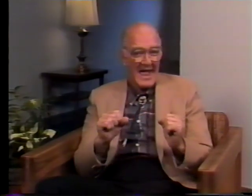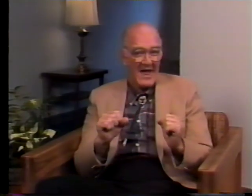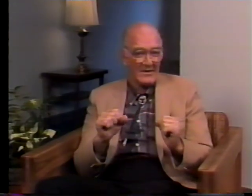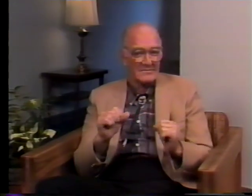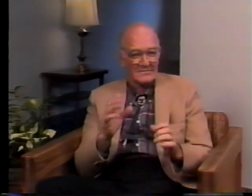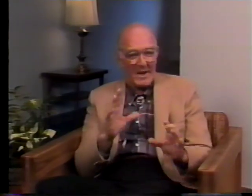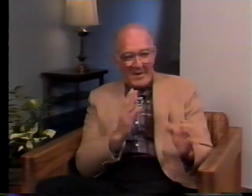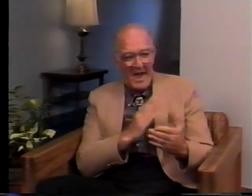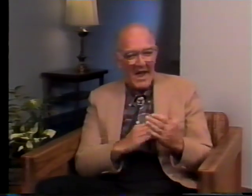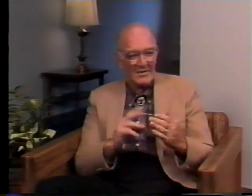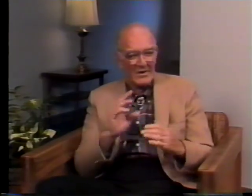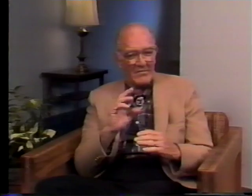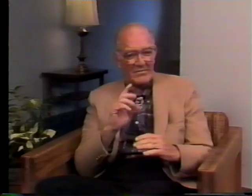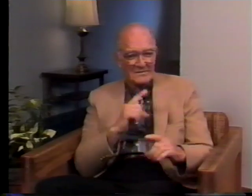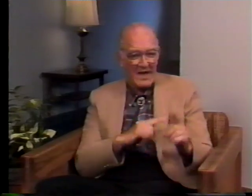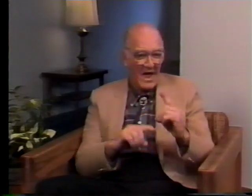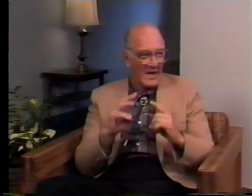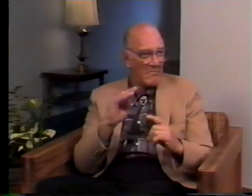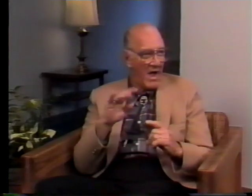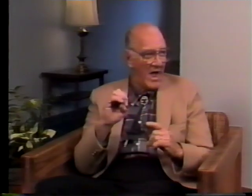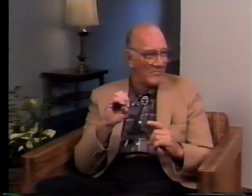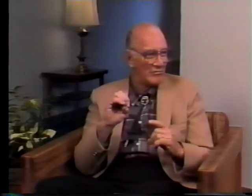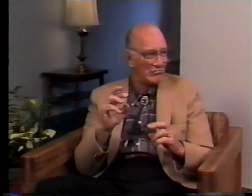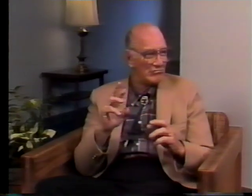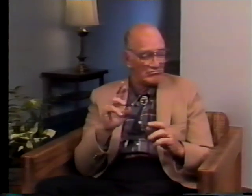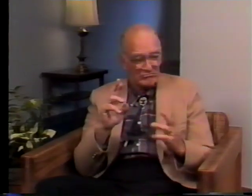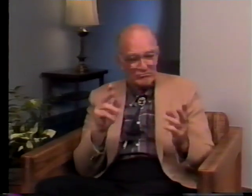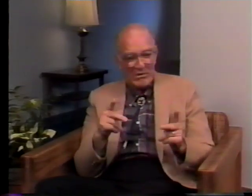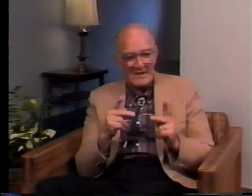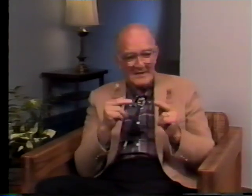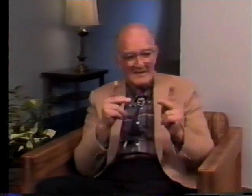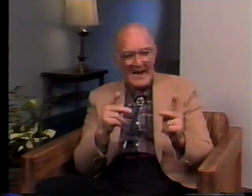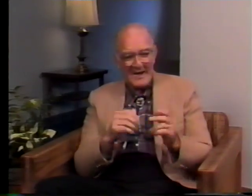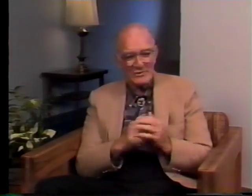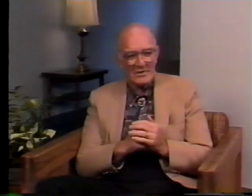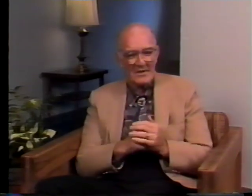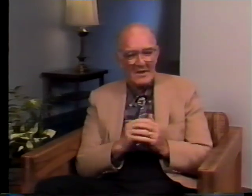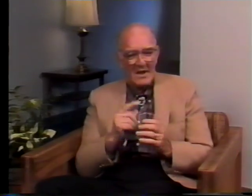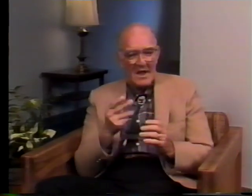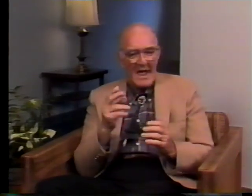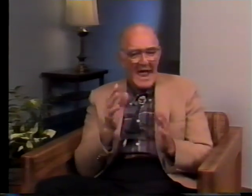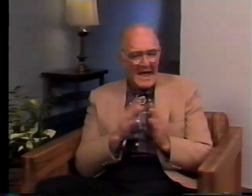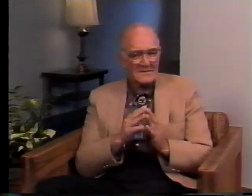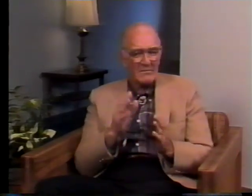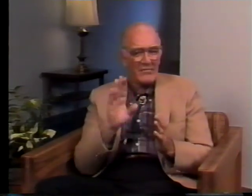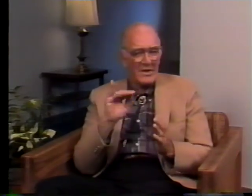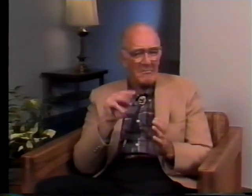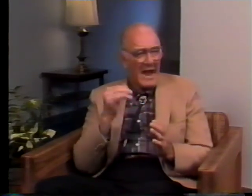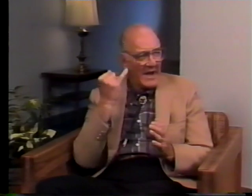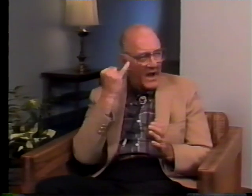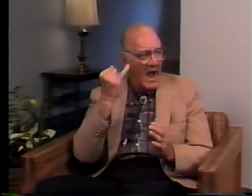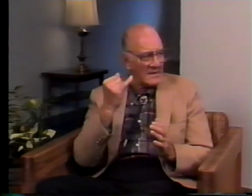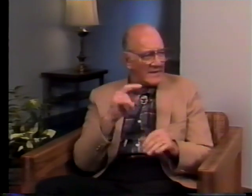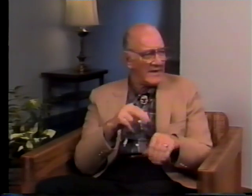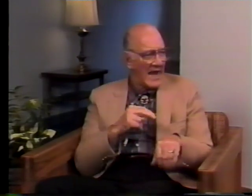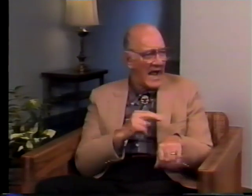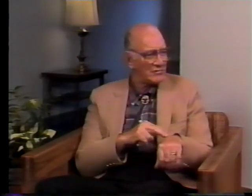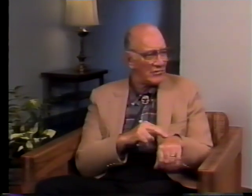can, some kind of sun mime presentation. Ask them for the main idea